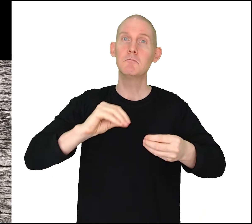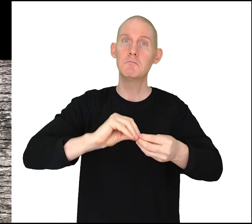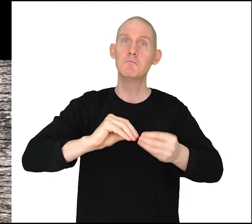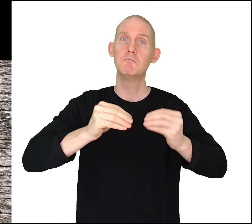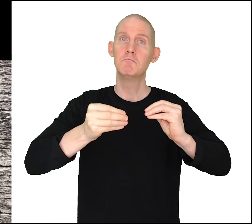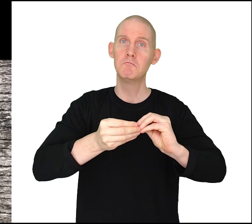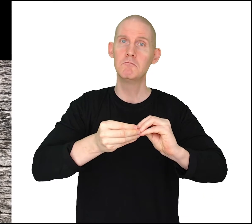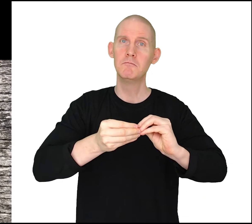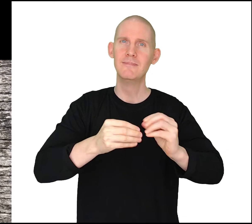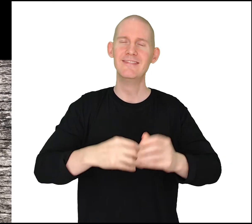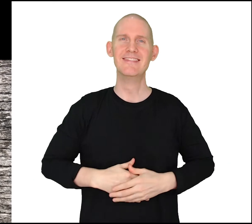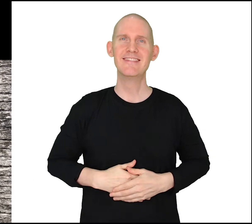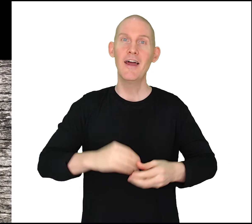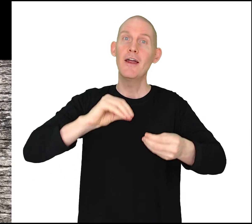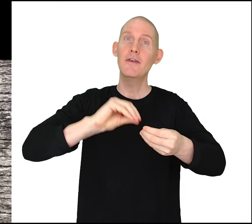it's